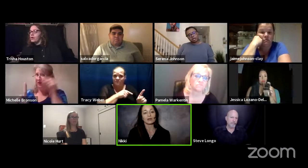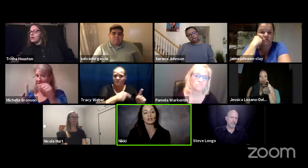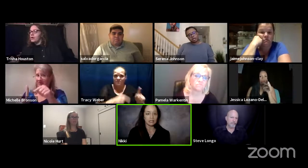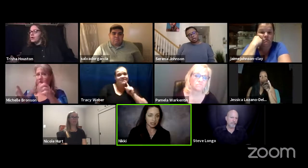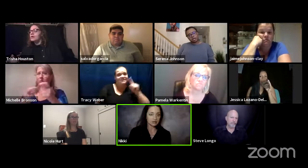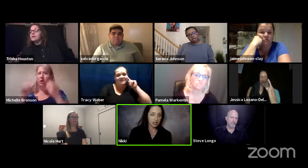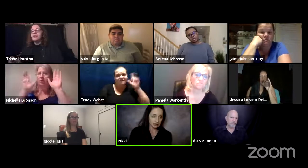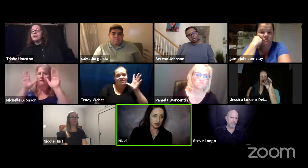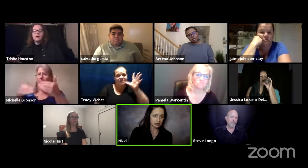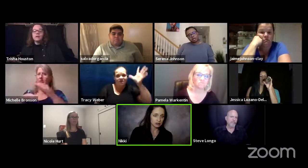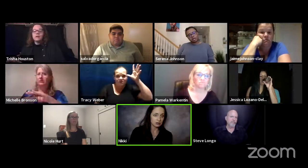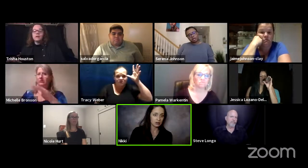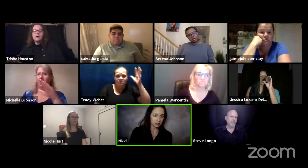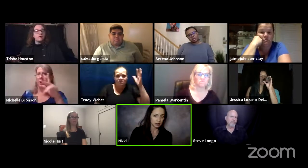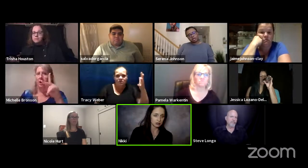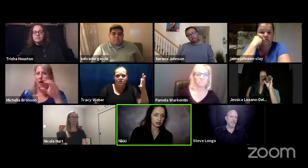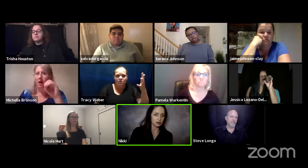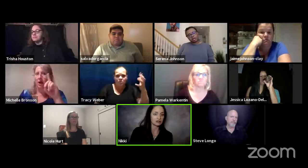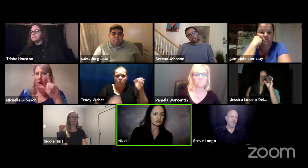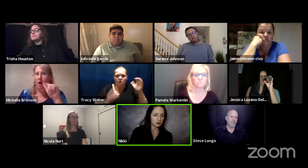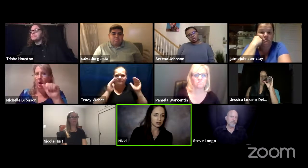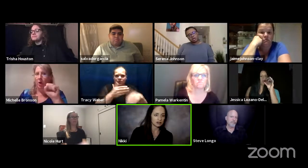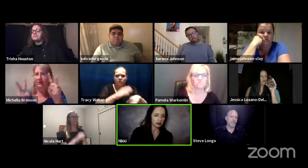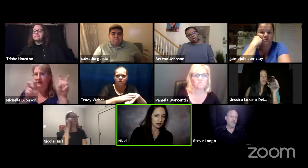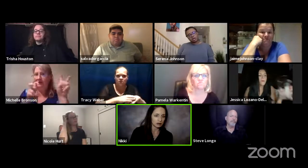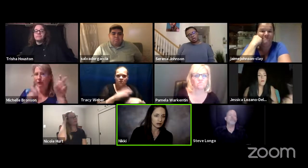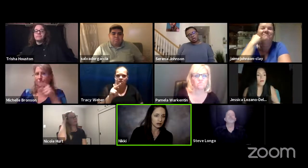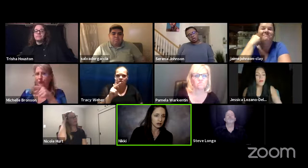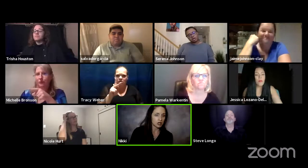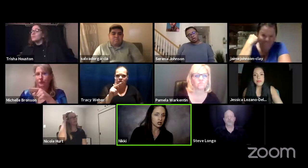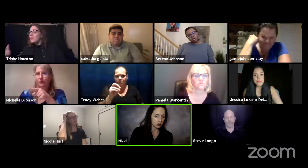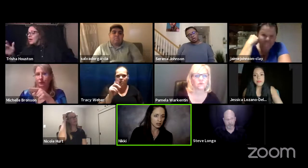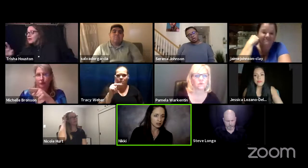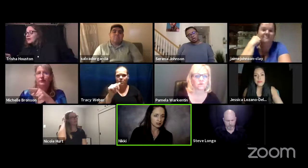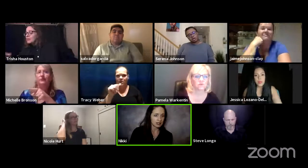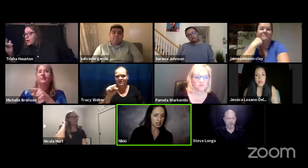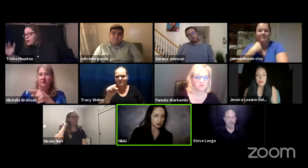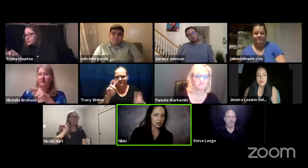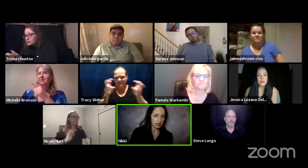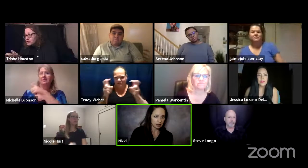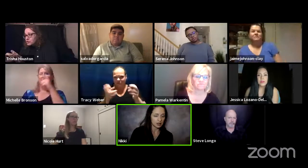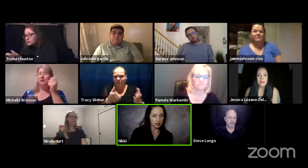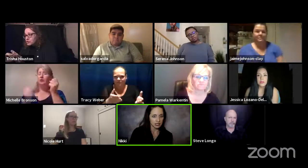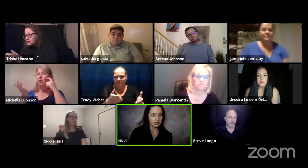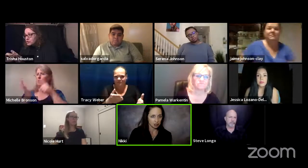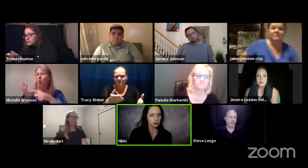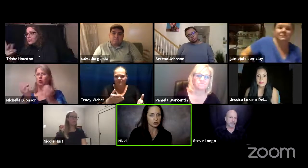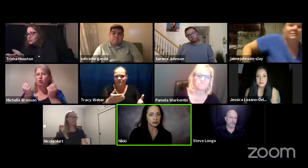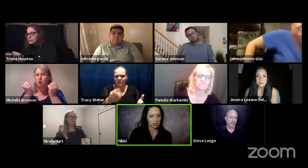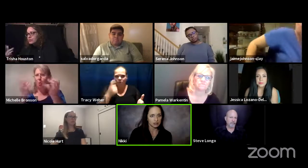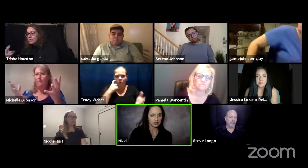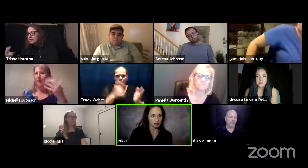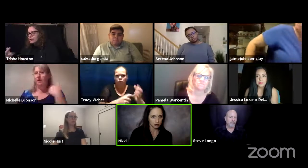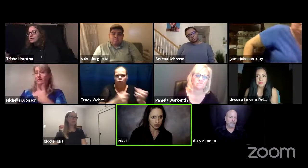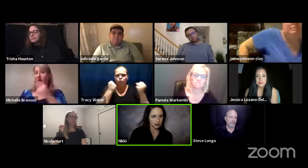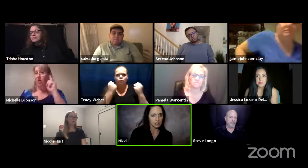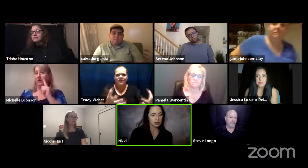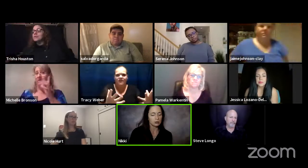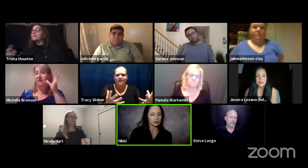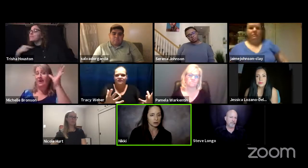the deaf parents with hearing children, we're going to focus on CODAs, KODA, CODA issues, kids of deaf adults. We've noticed